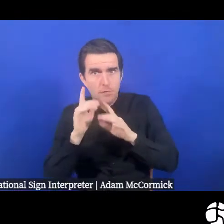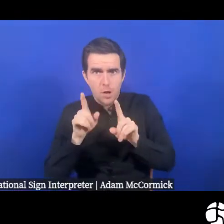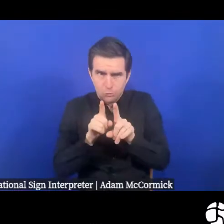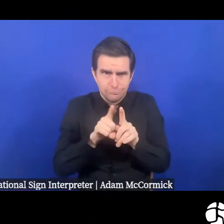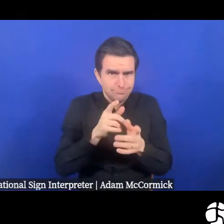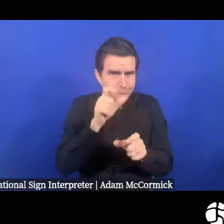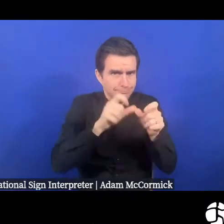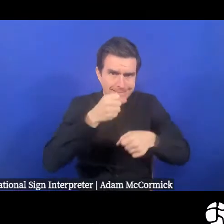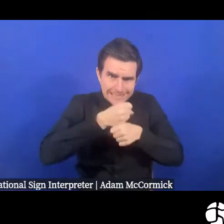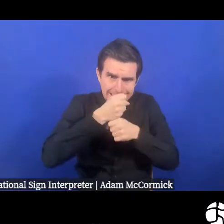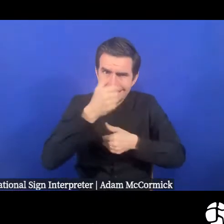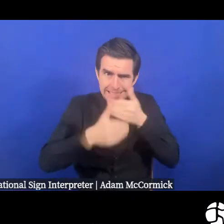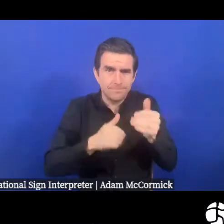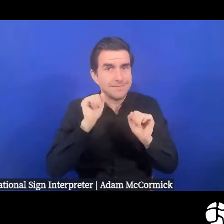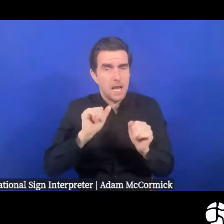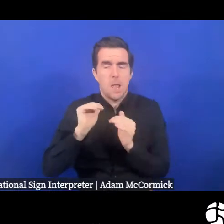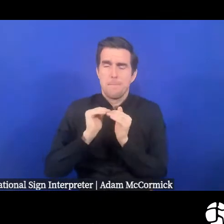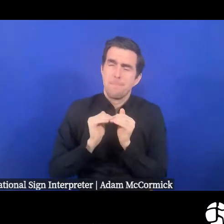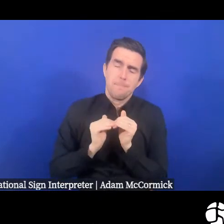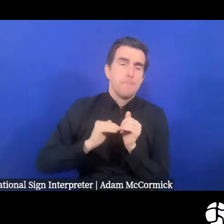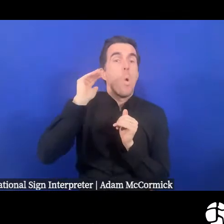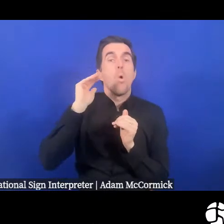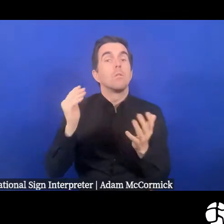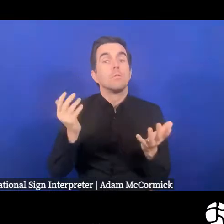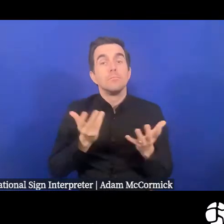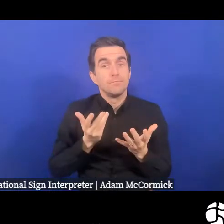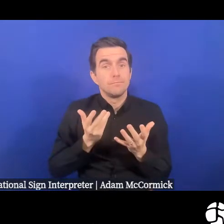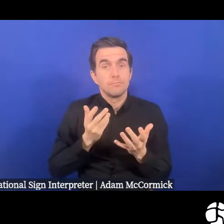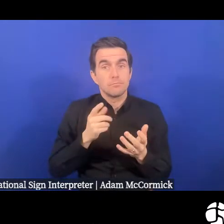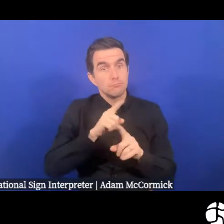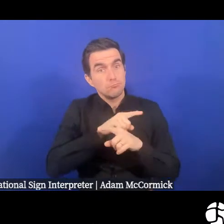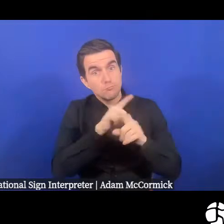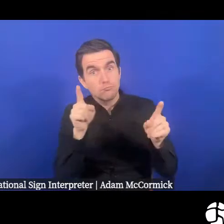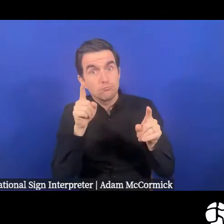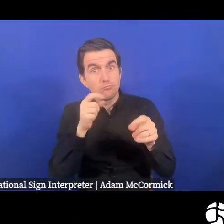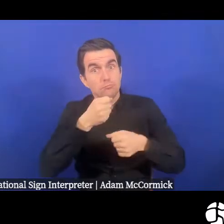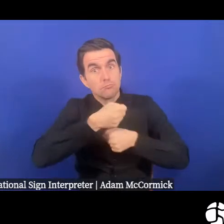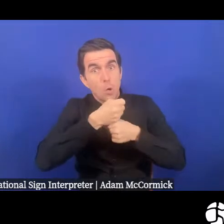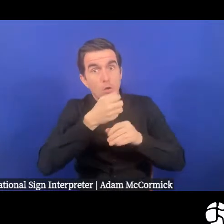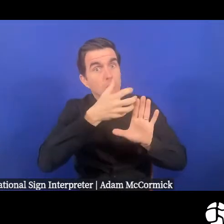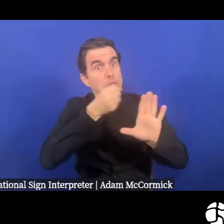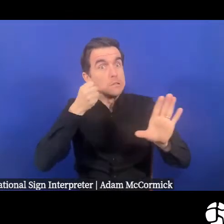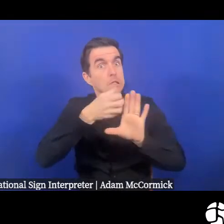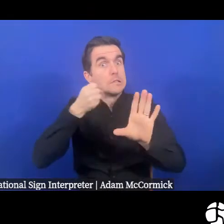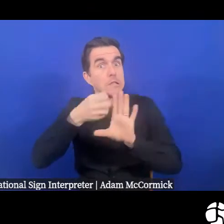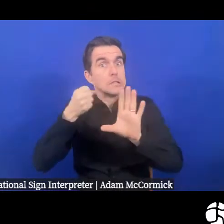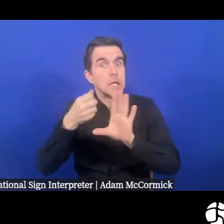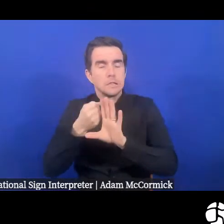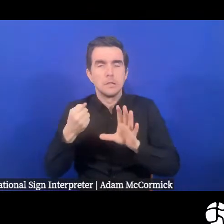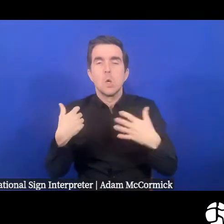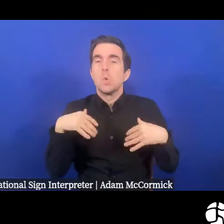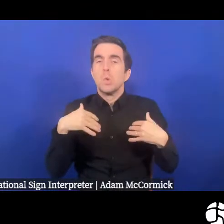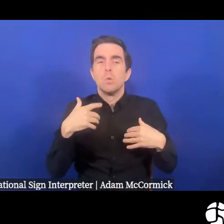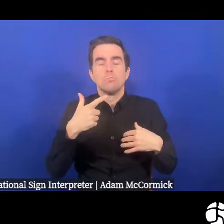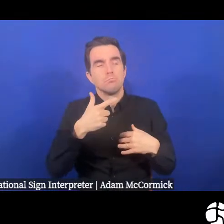undermined or underpaid or underseen or under a lot of things, they will show what they can do for